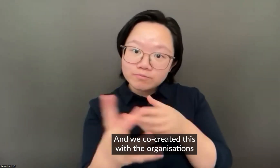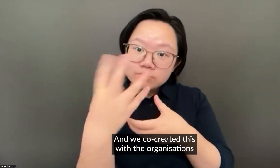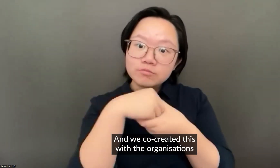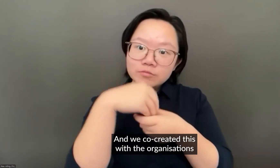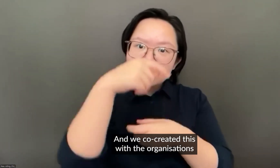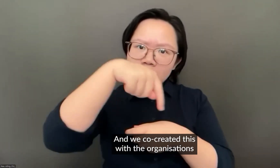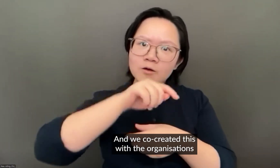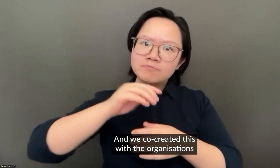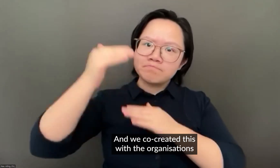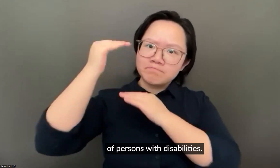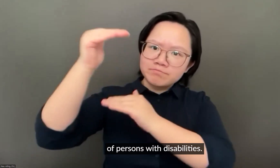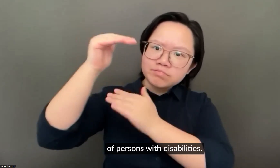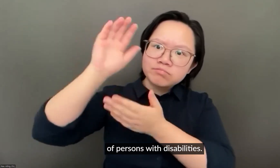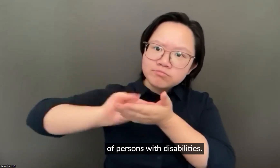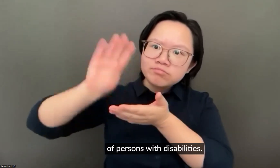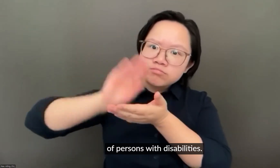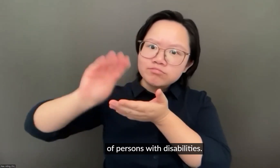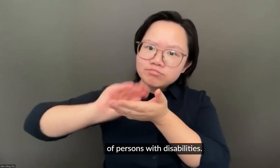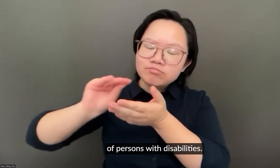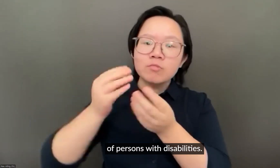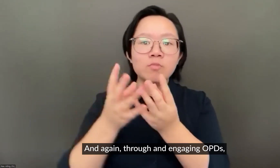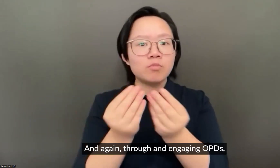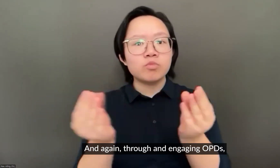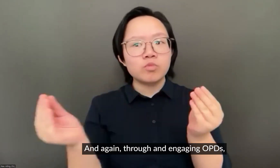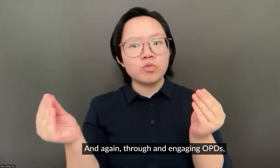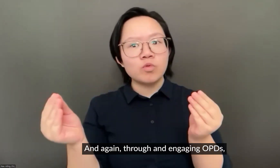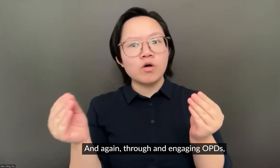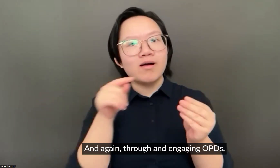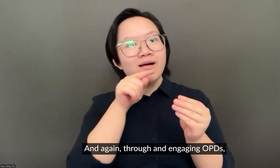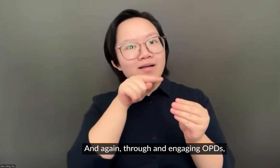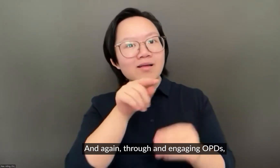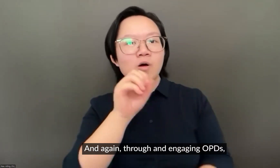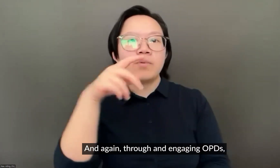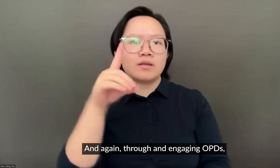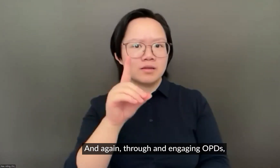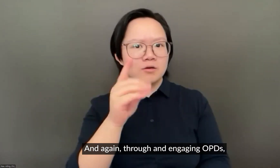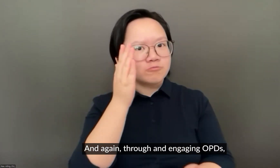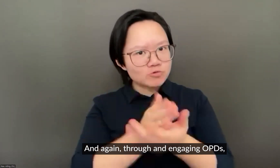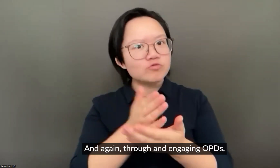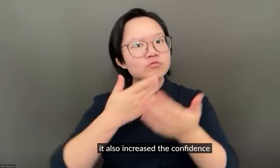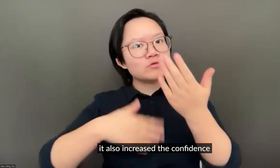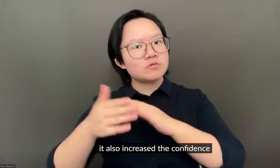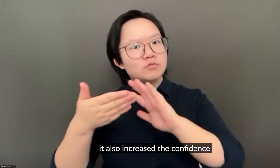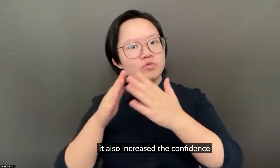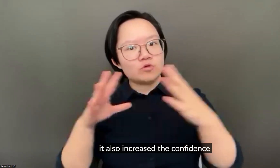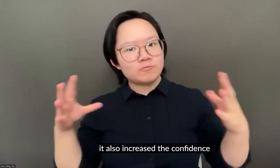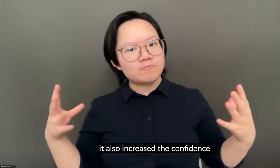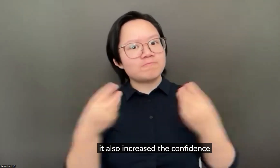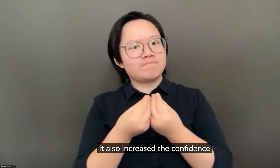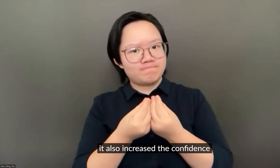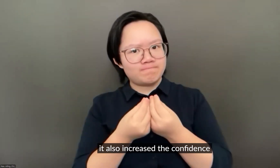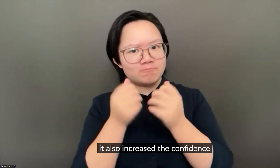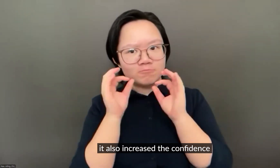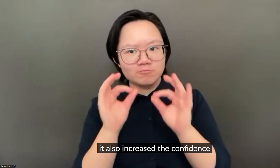co-created this with the organizations of persons with disabilities. And again, through engaging OPDs, it also increased